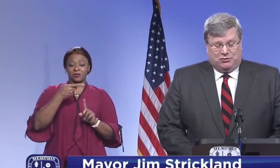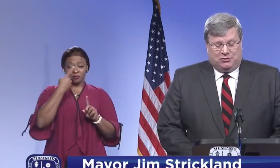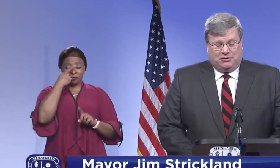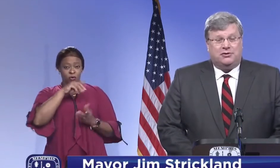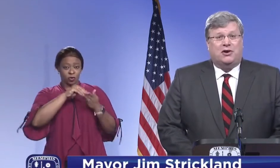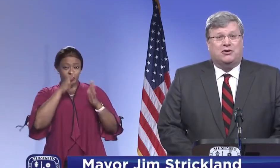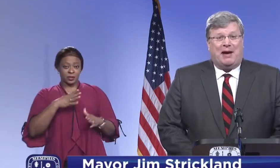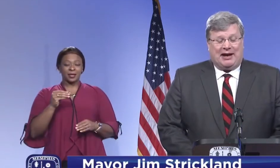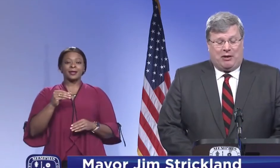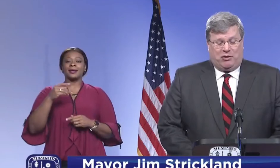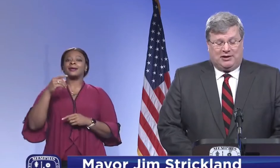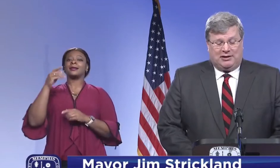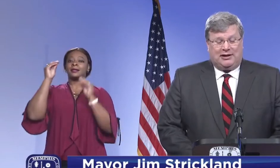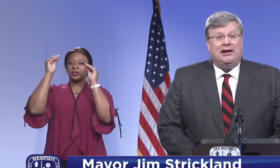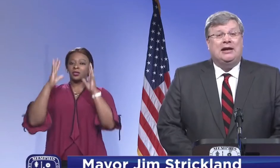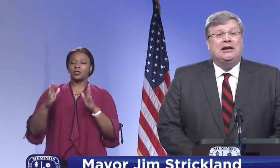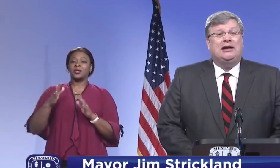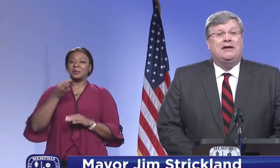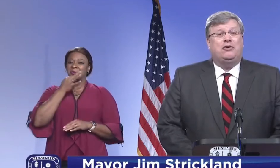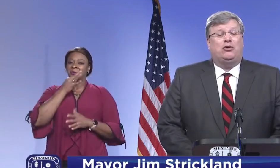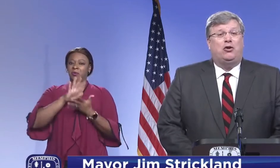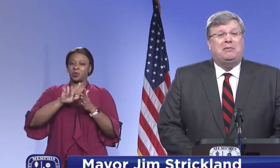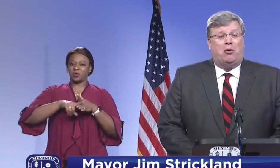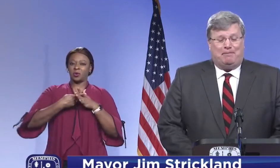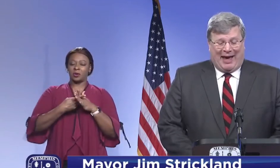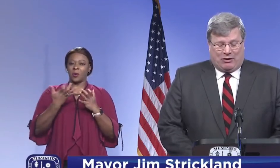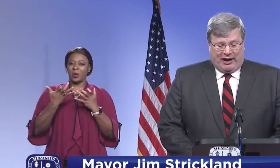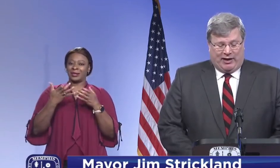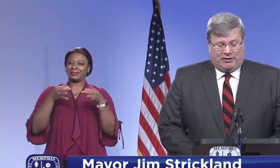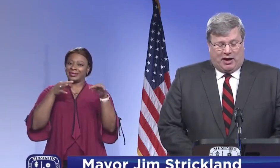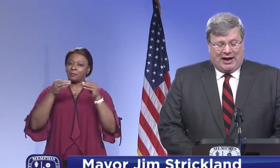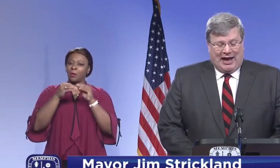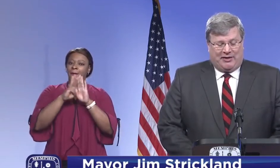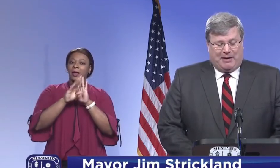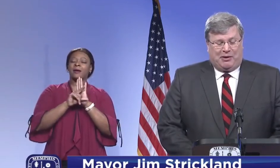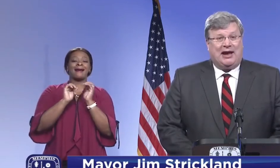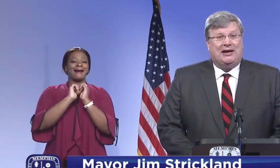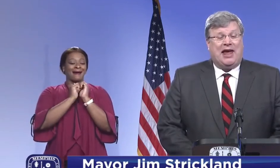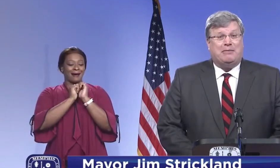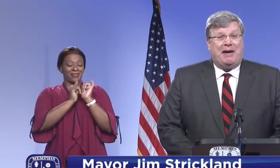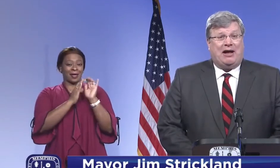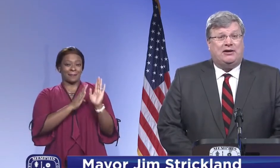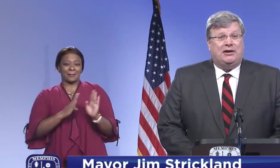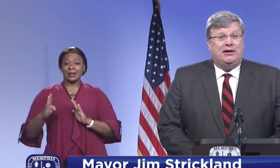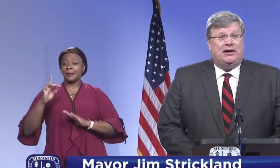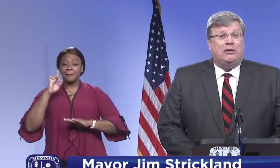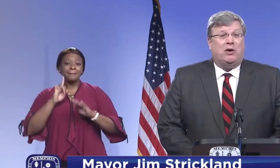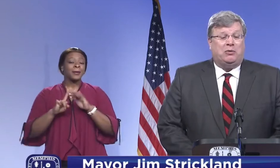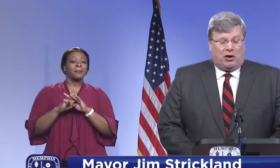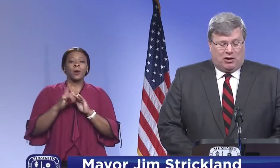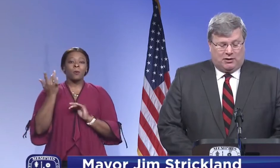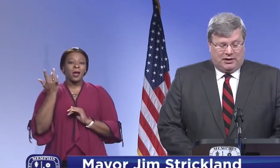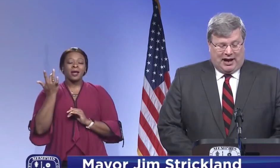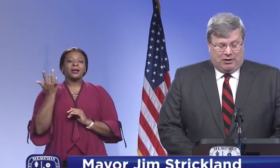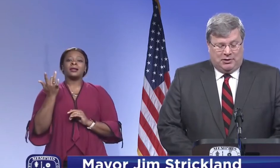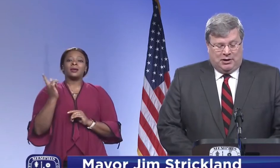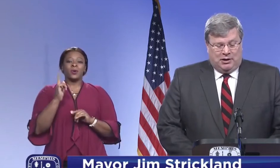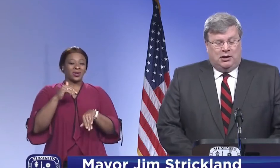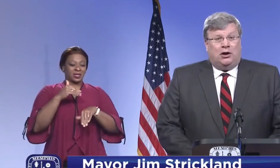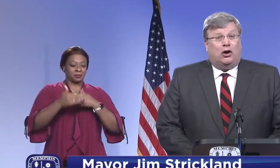school starts back. I wanted to give you a little bit more background on how that plan came about and where we are